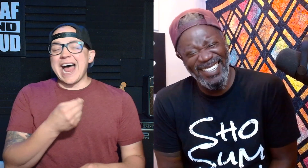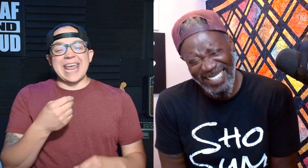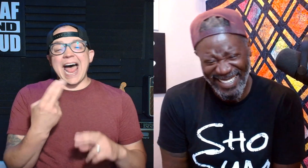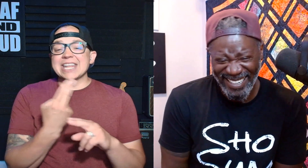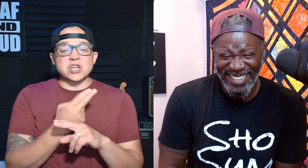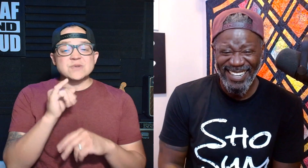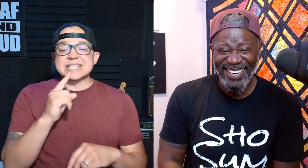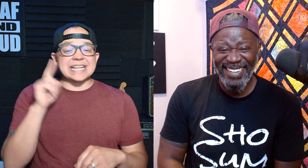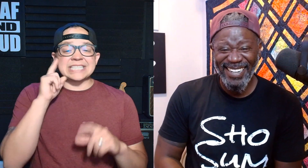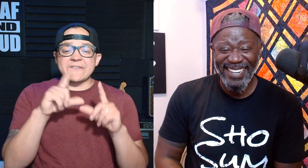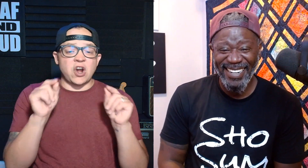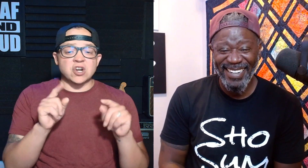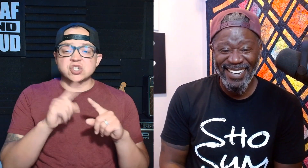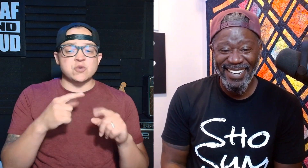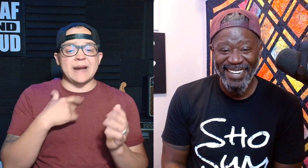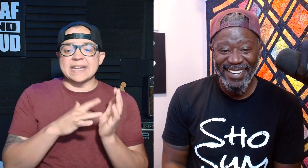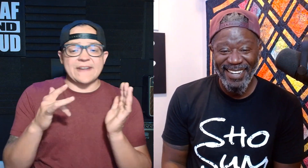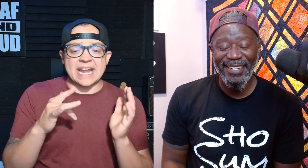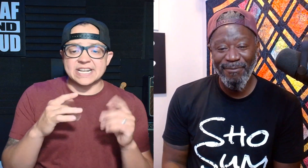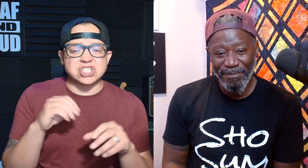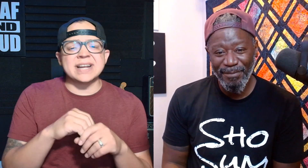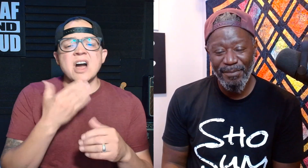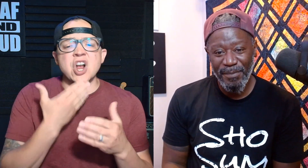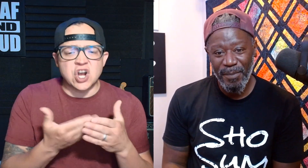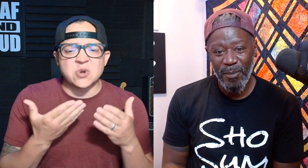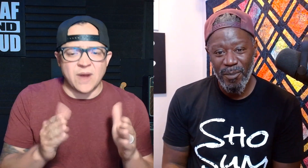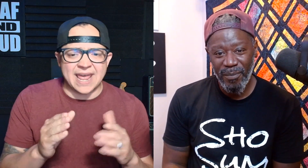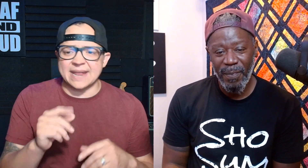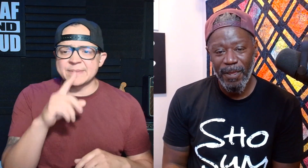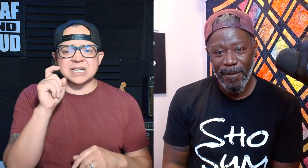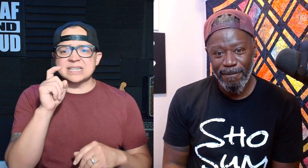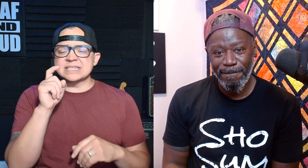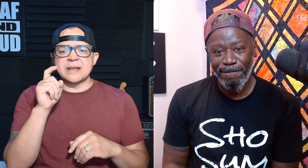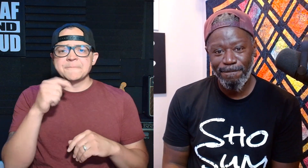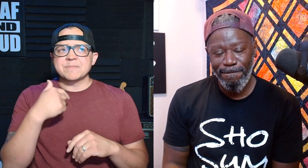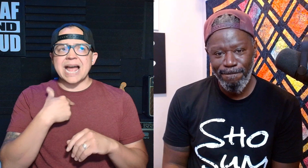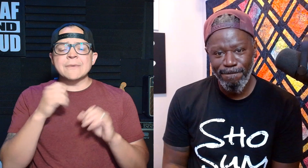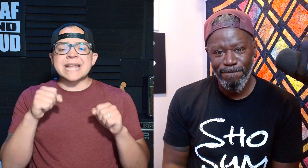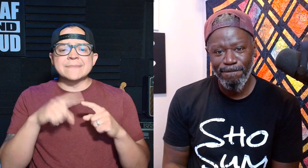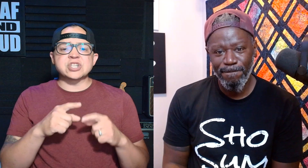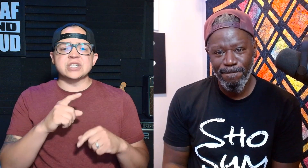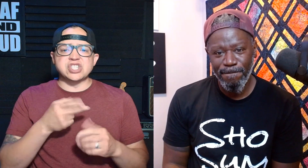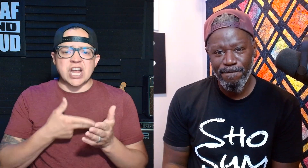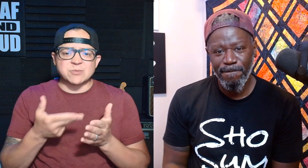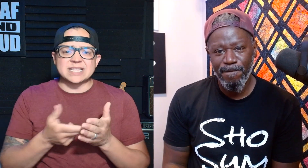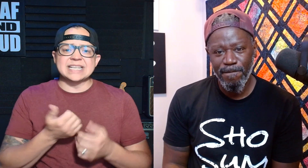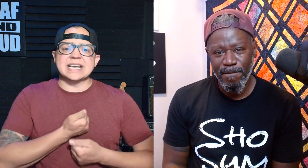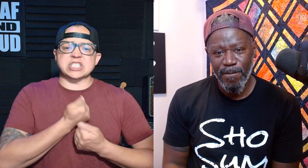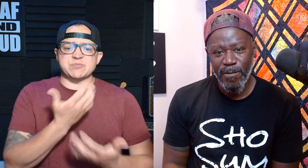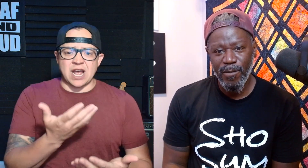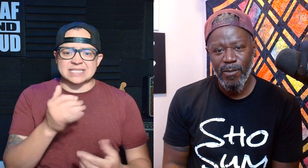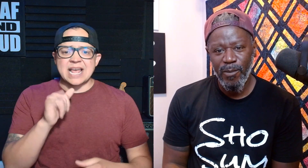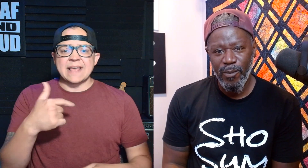And, I used that deaf card to my advantage in a good way, because I was able to